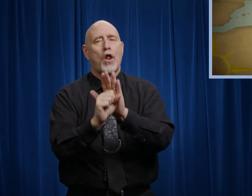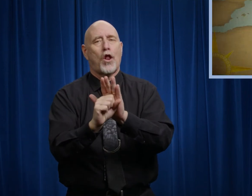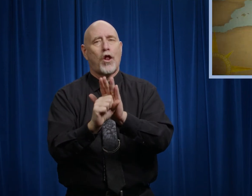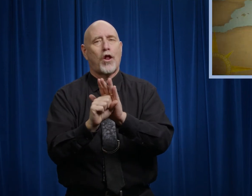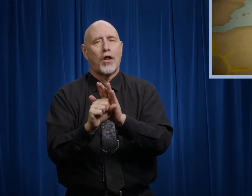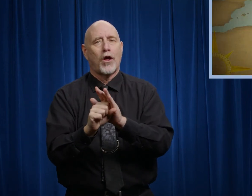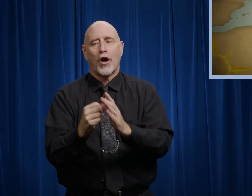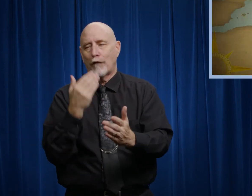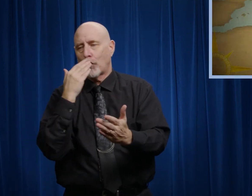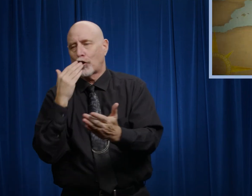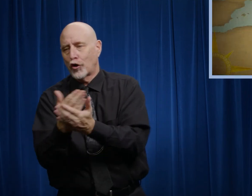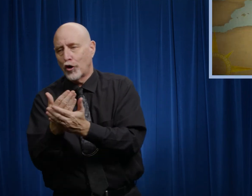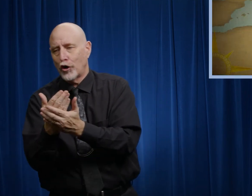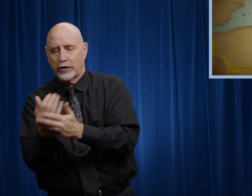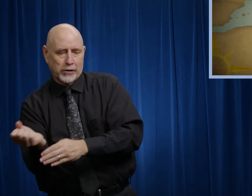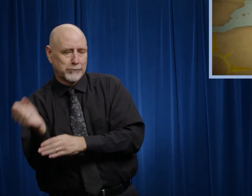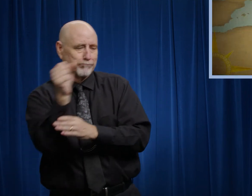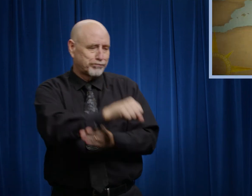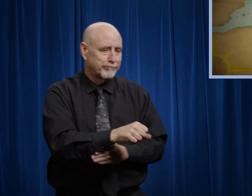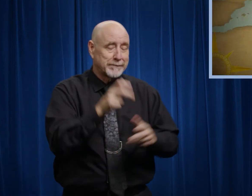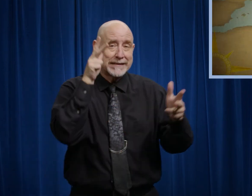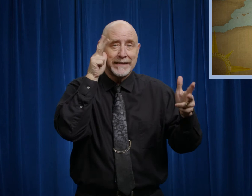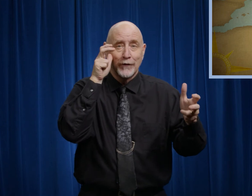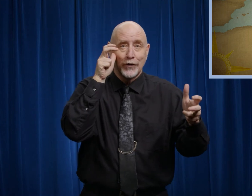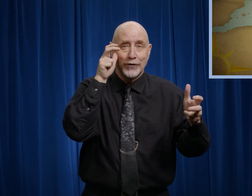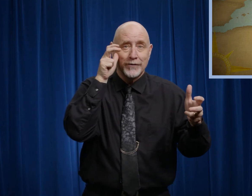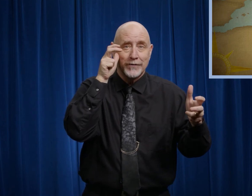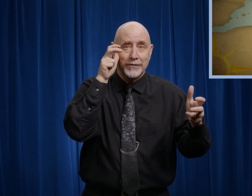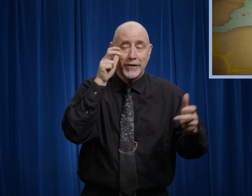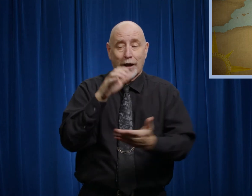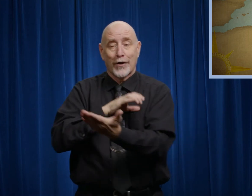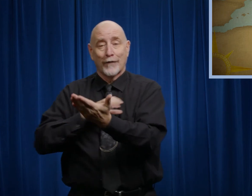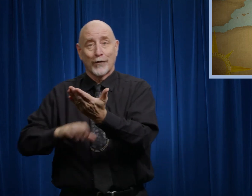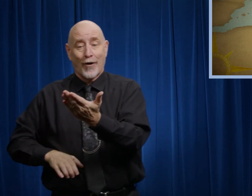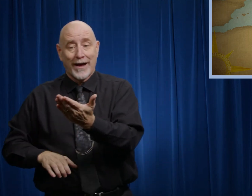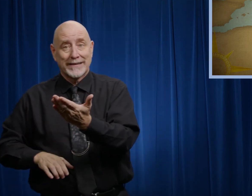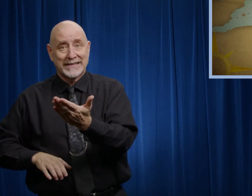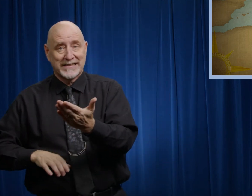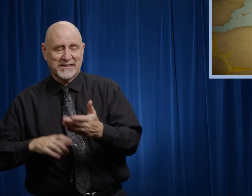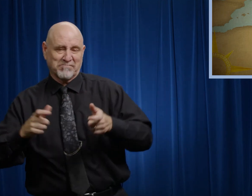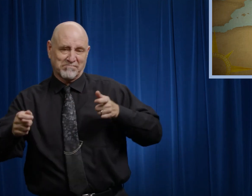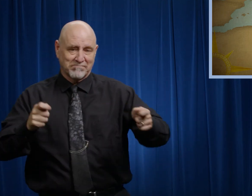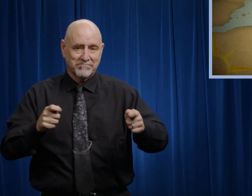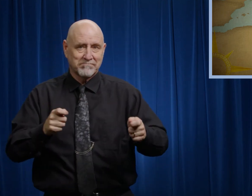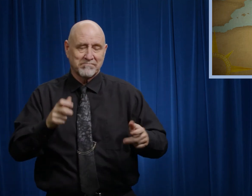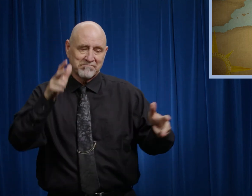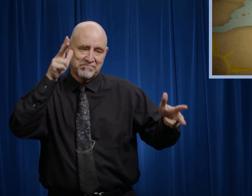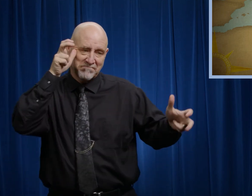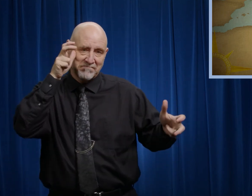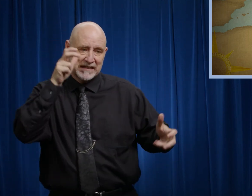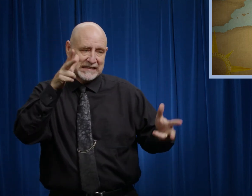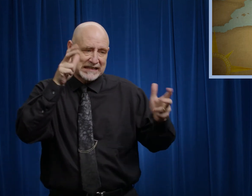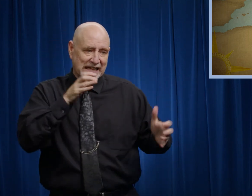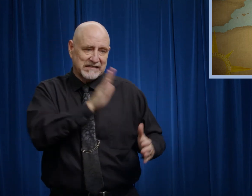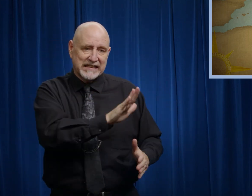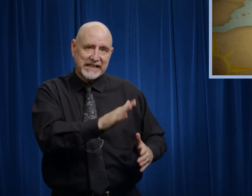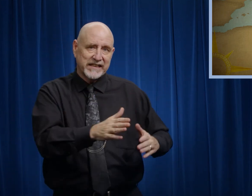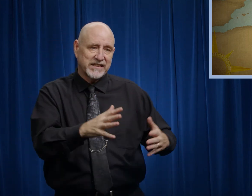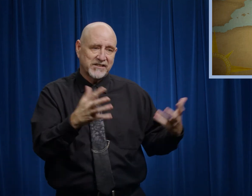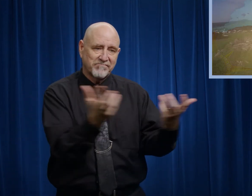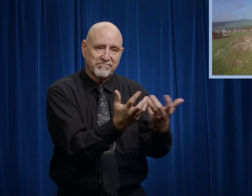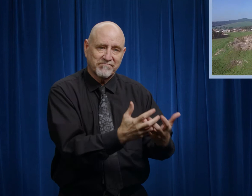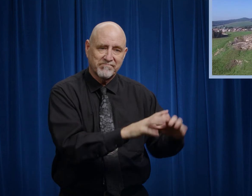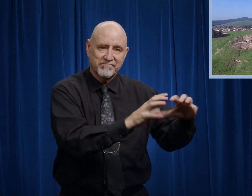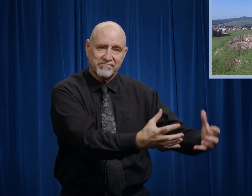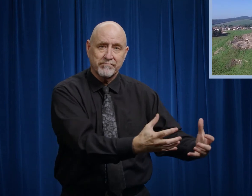a symbol of good triumphing over evil and of Christ dominating Satan and his